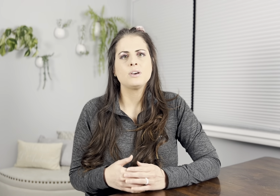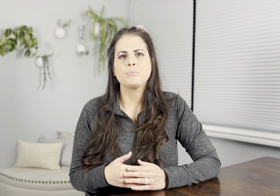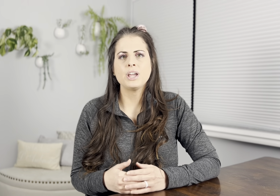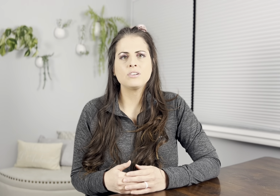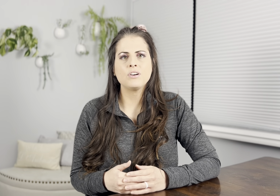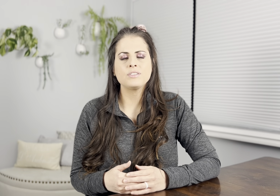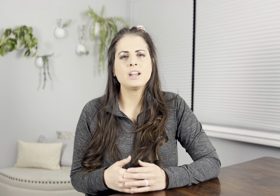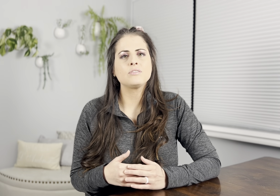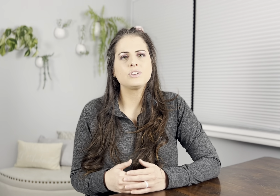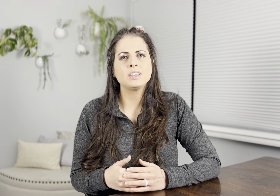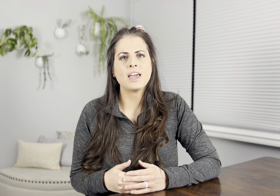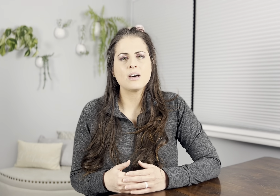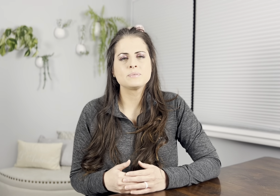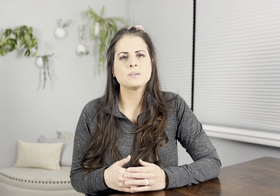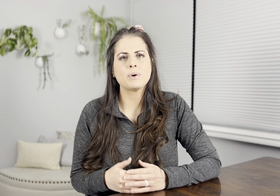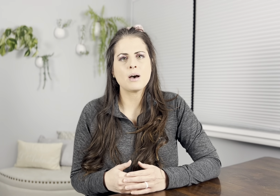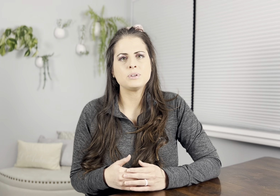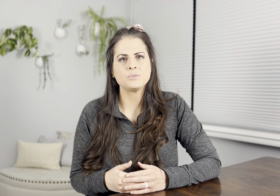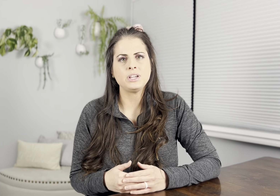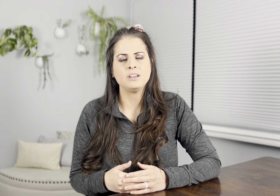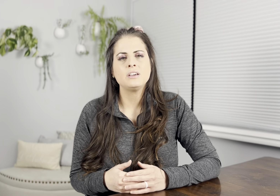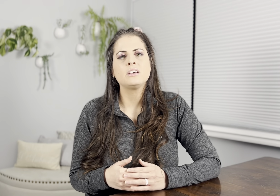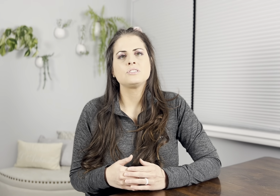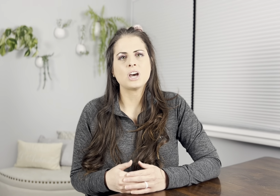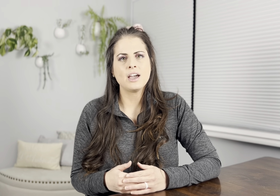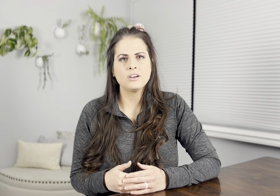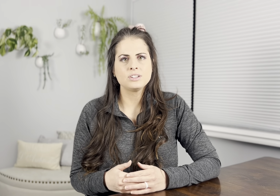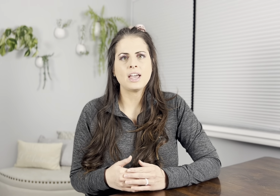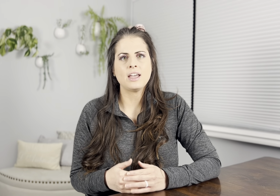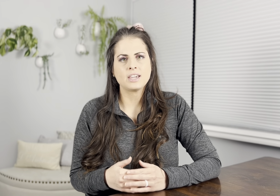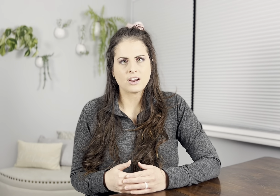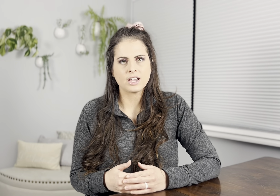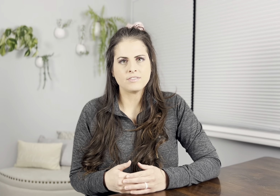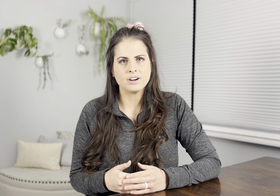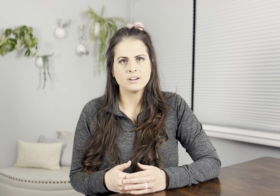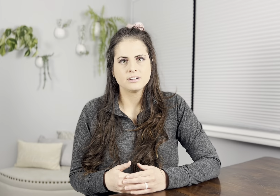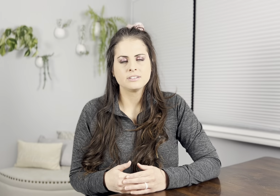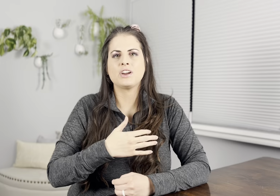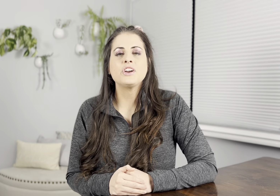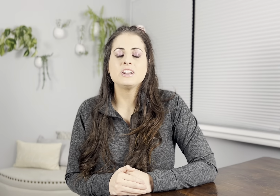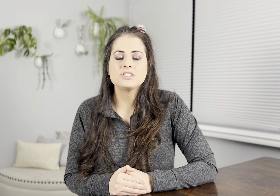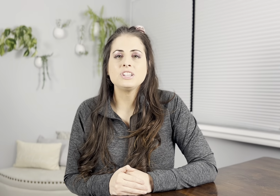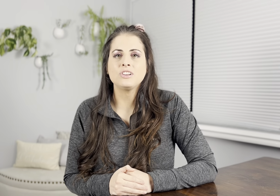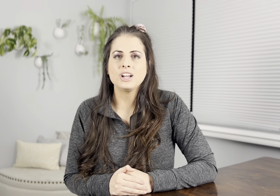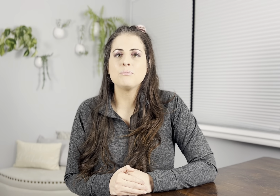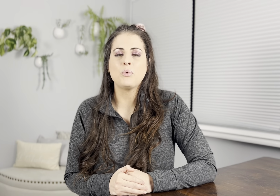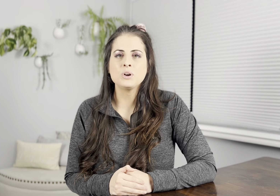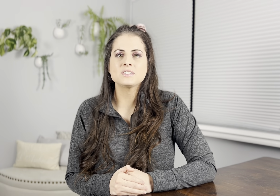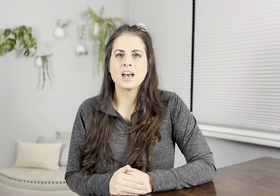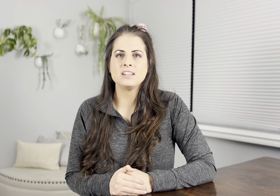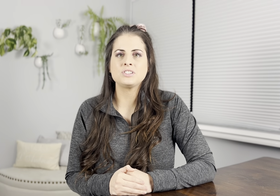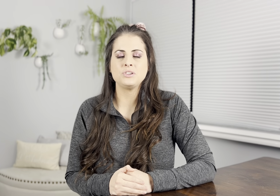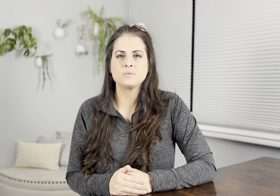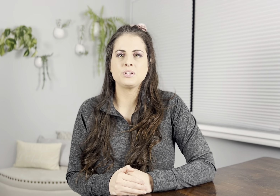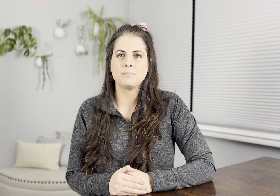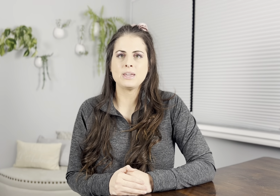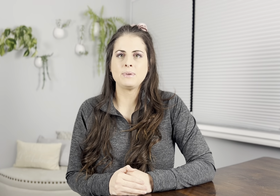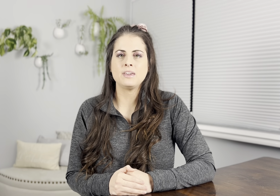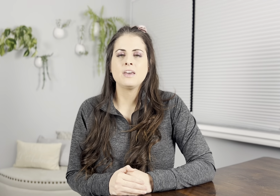brain growth, and it really helps the bond between child and caregiver. If you're interested in learning more signs to use with your baby, I'm